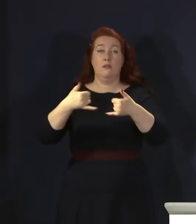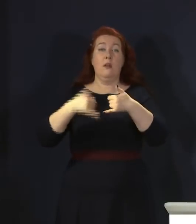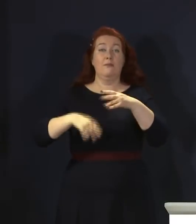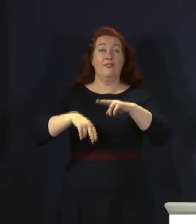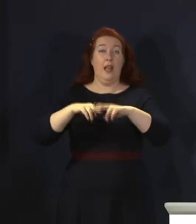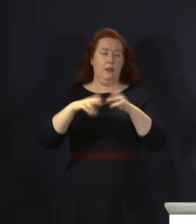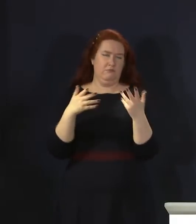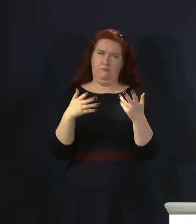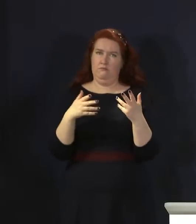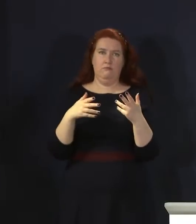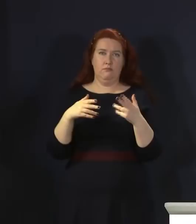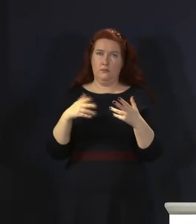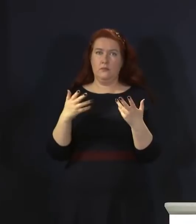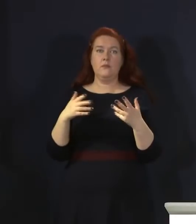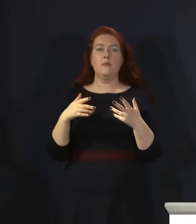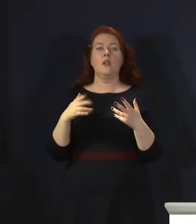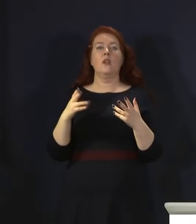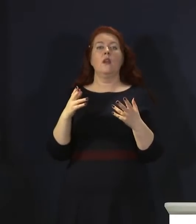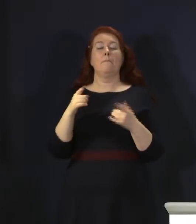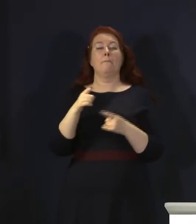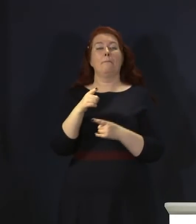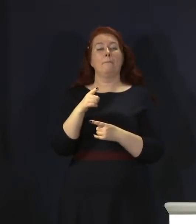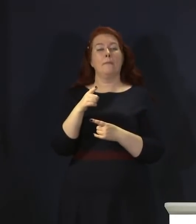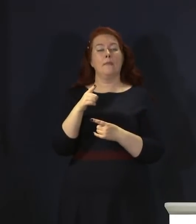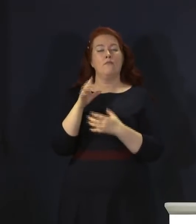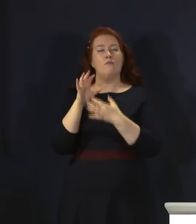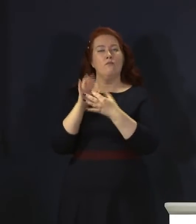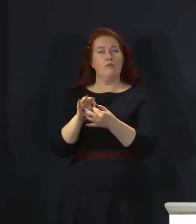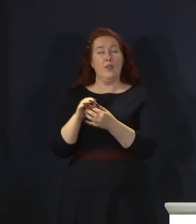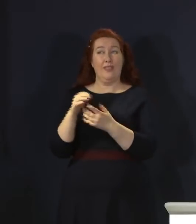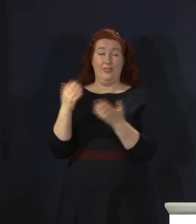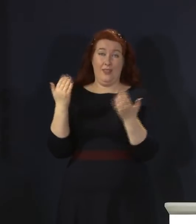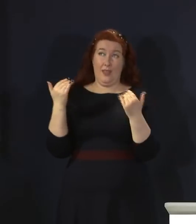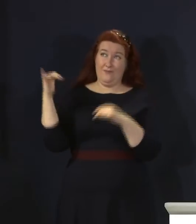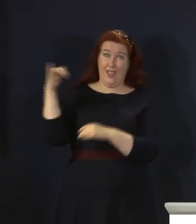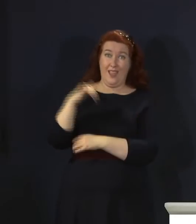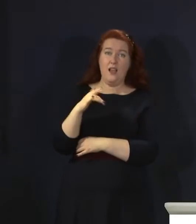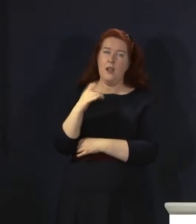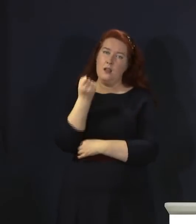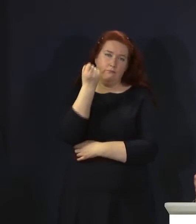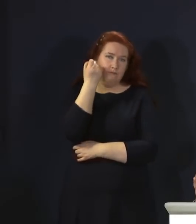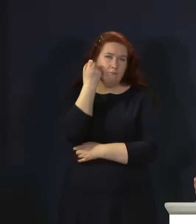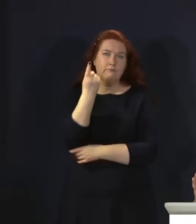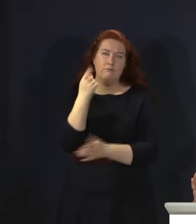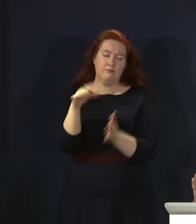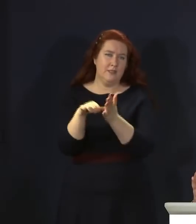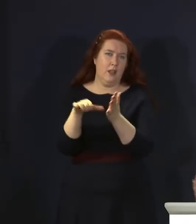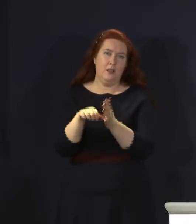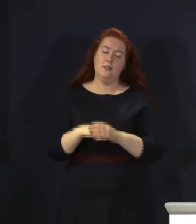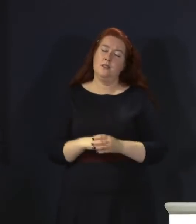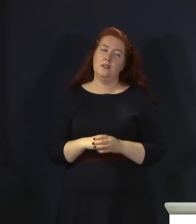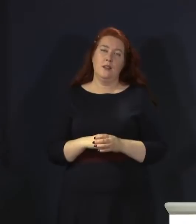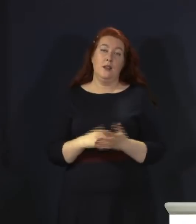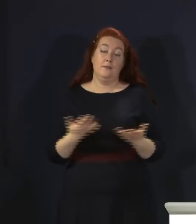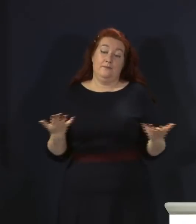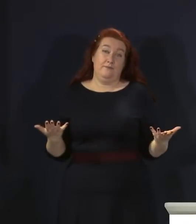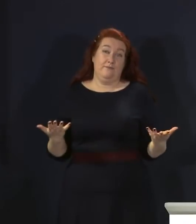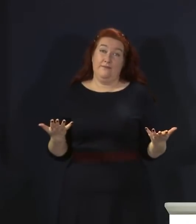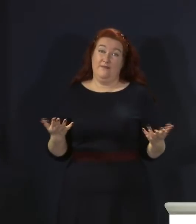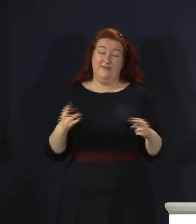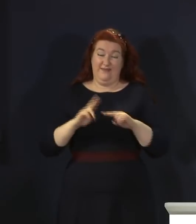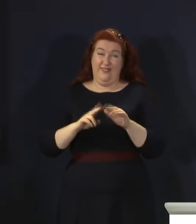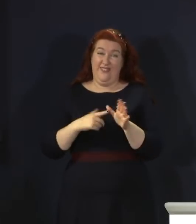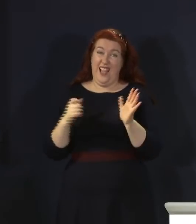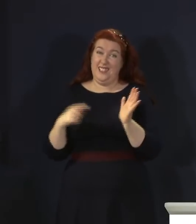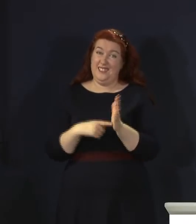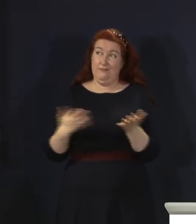covered that fully. On aviation, look, I understand how difficult this is, but there are inescapable facts around